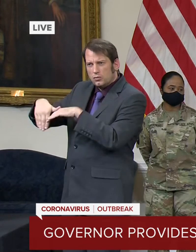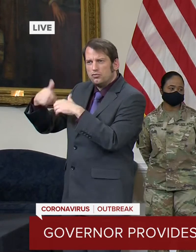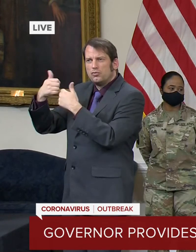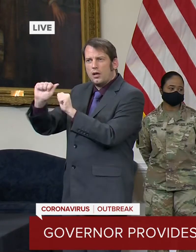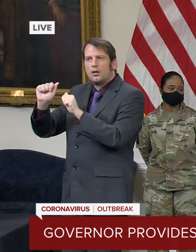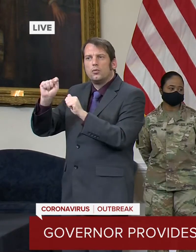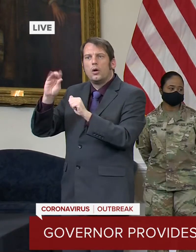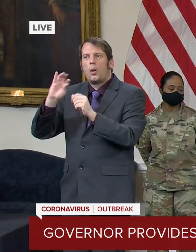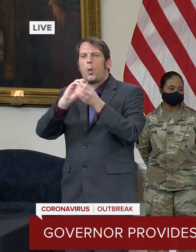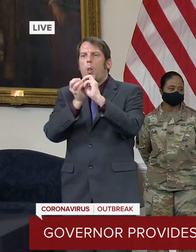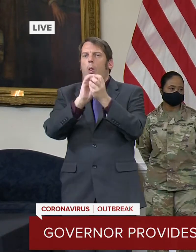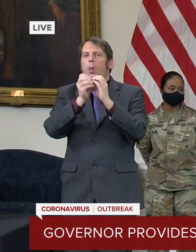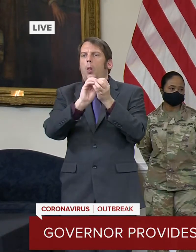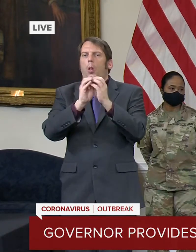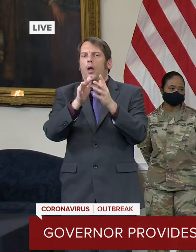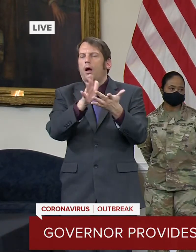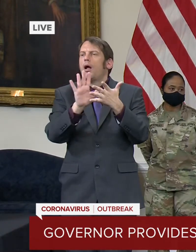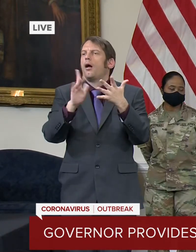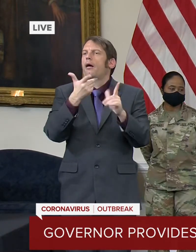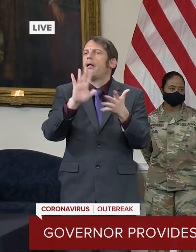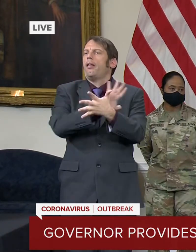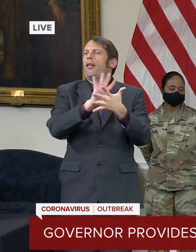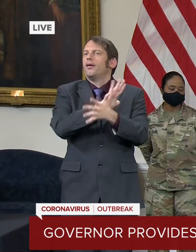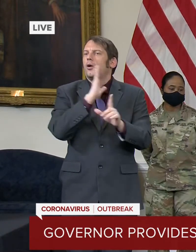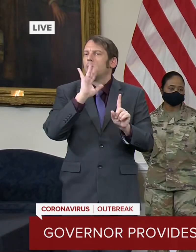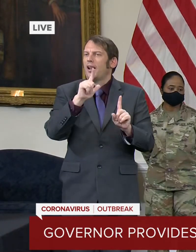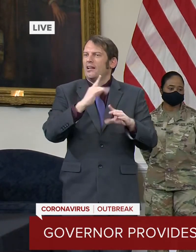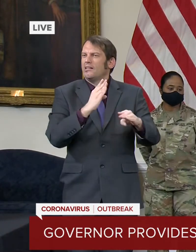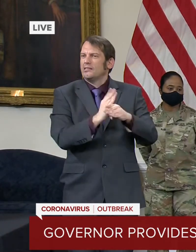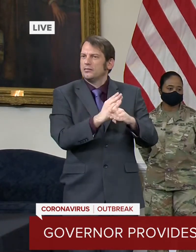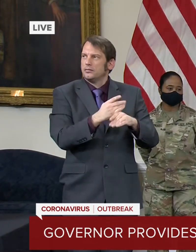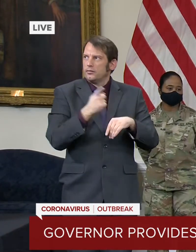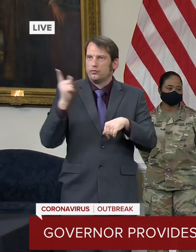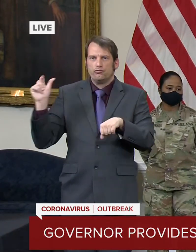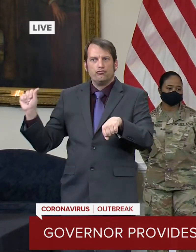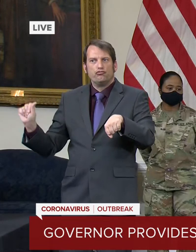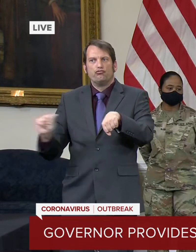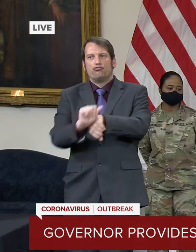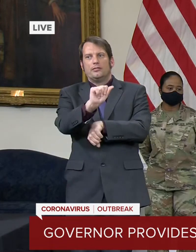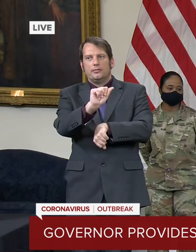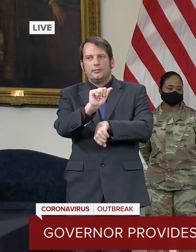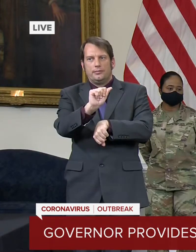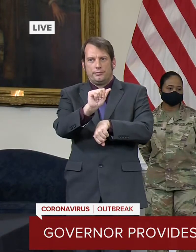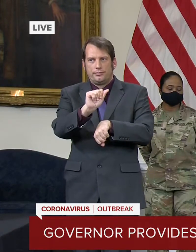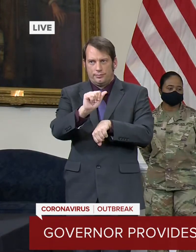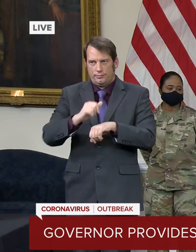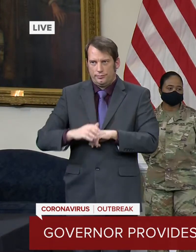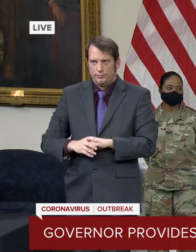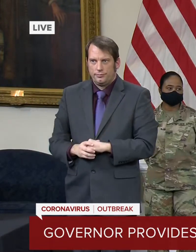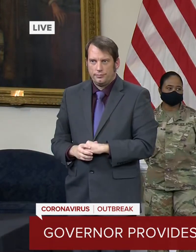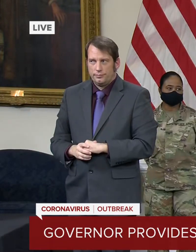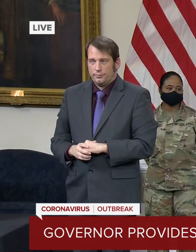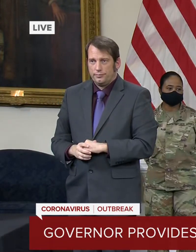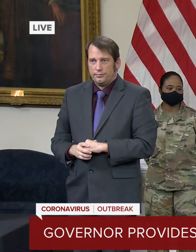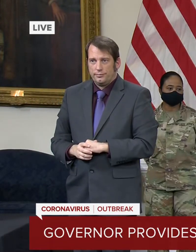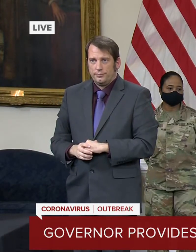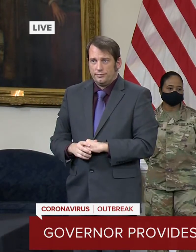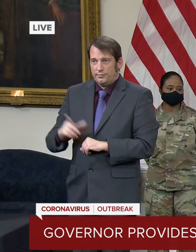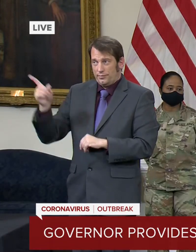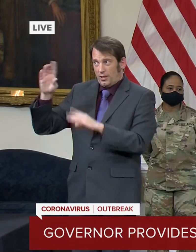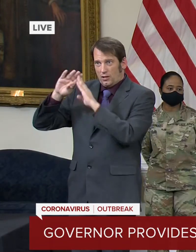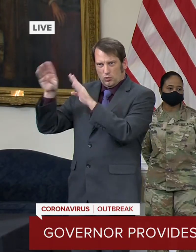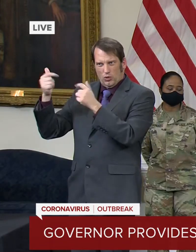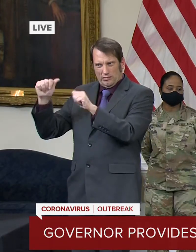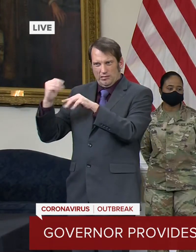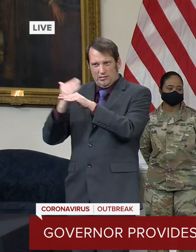and the Senate President and myself for a long time, it threatens the bill. And anything they want to do along those lines, I think it's like they're talking about $5